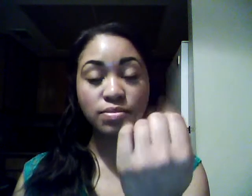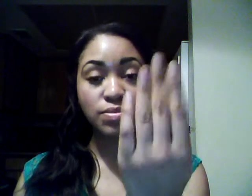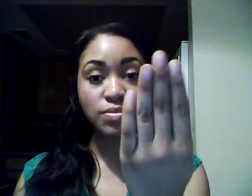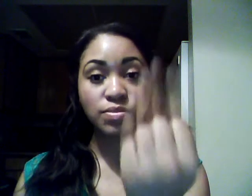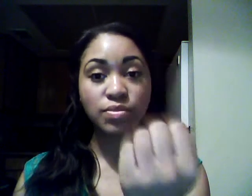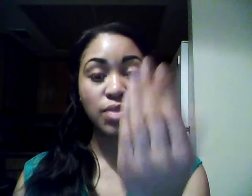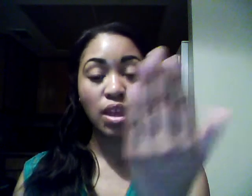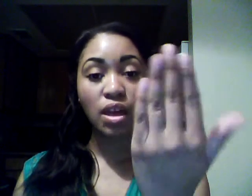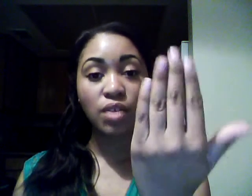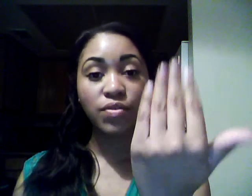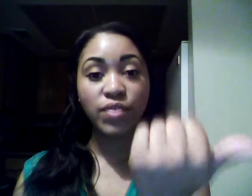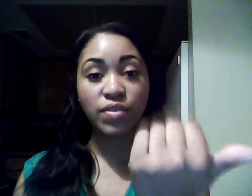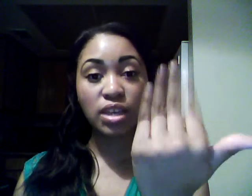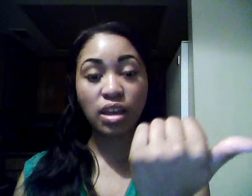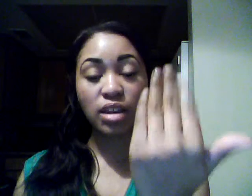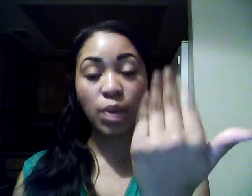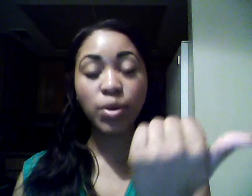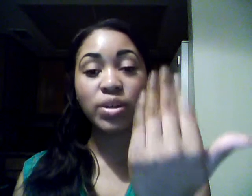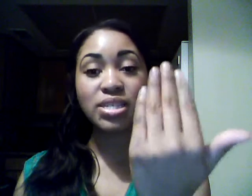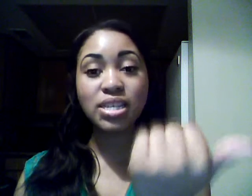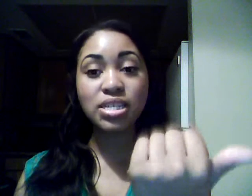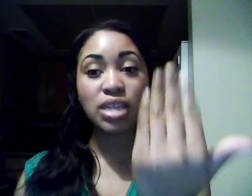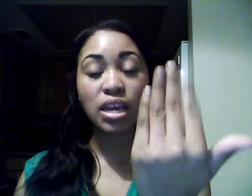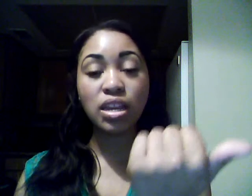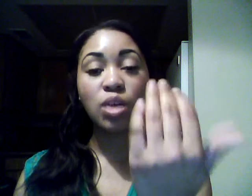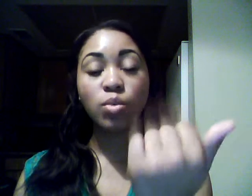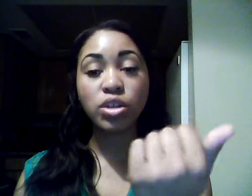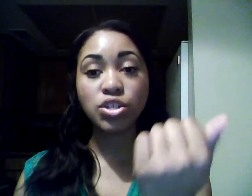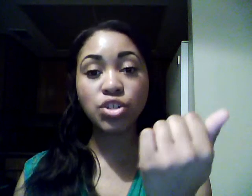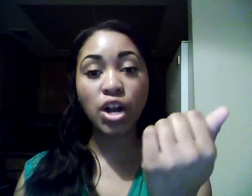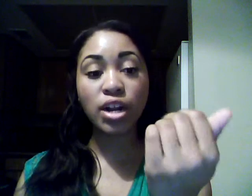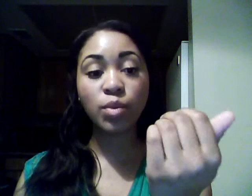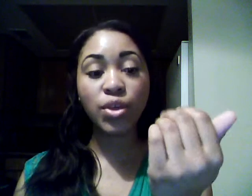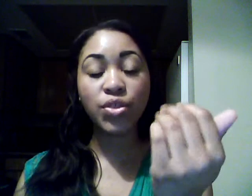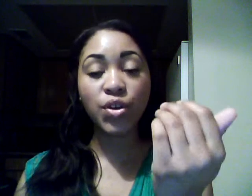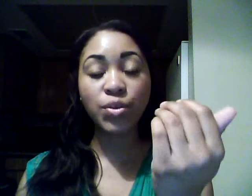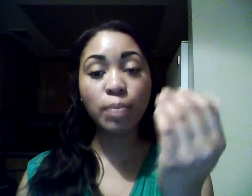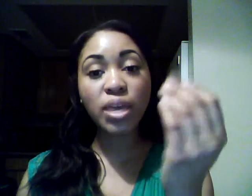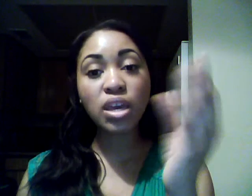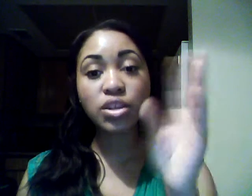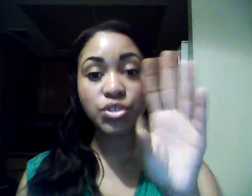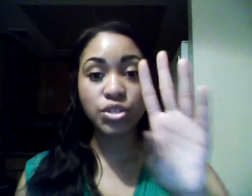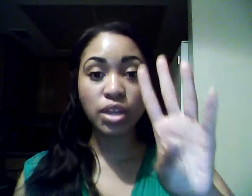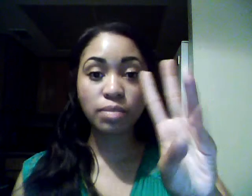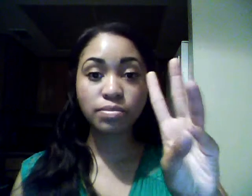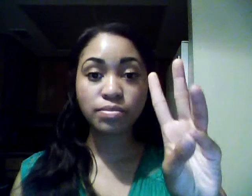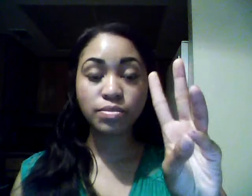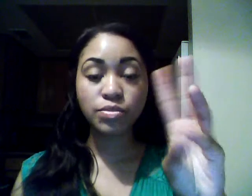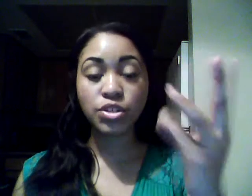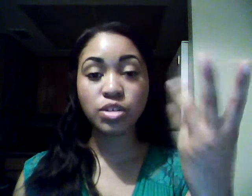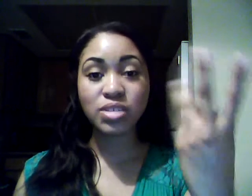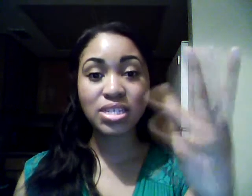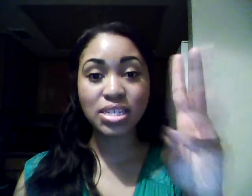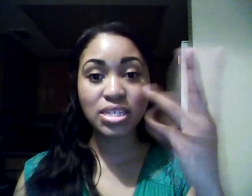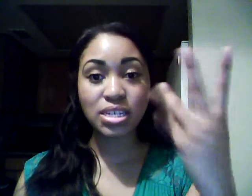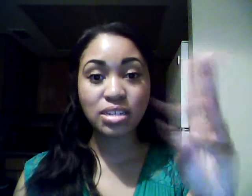14, 15. Now when we go to 16, we're going to start with your pinky to your thumb. So you're going to go 16.